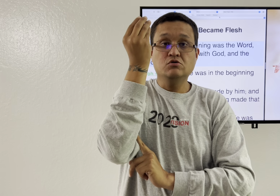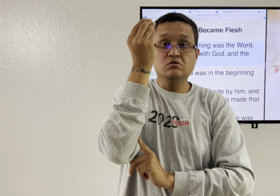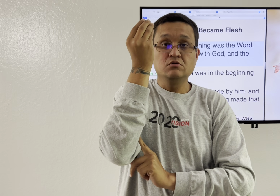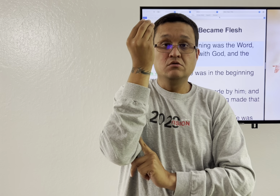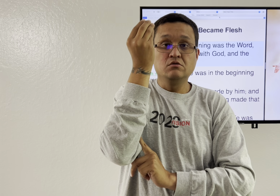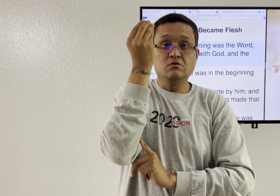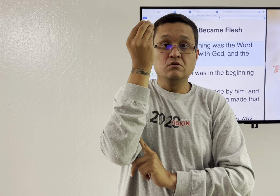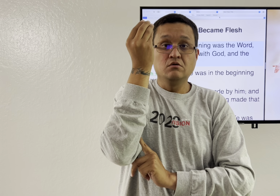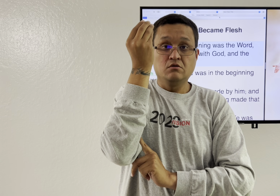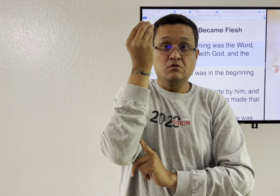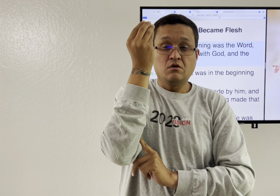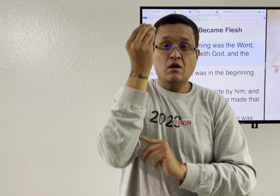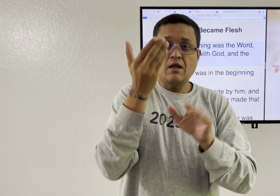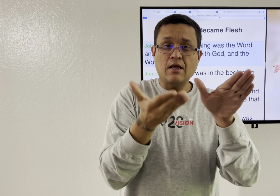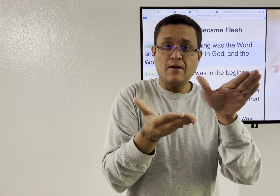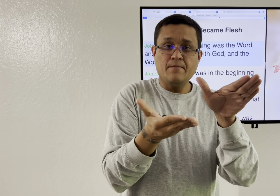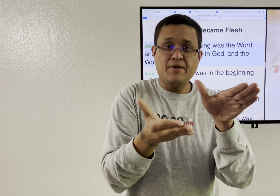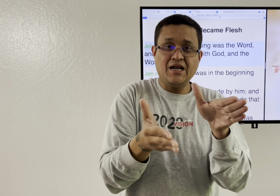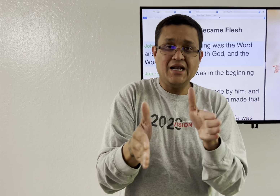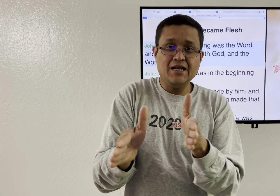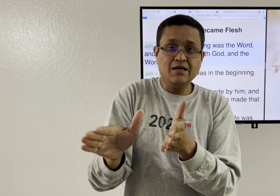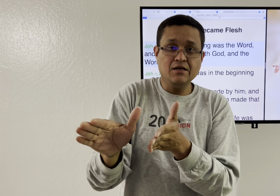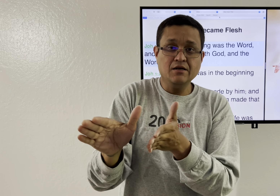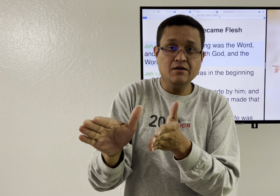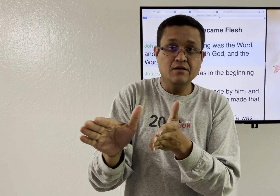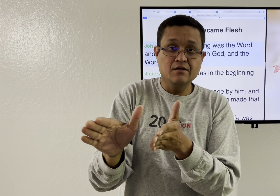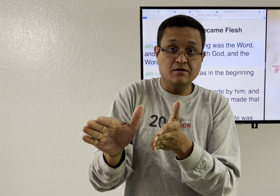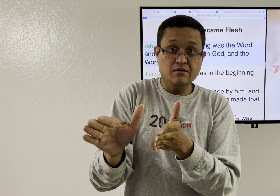The word itself is a thought or a plan.